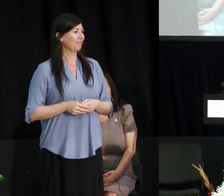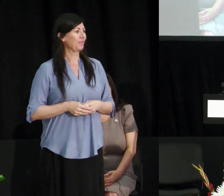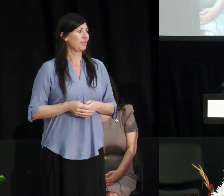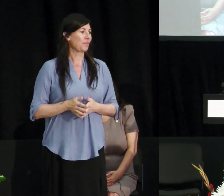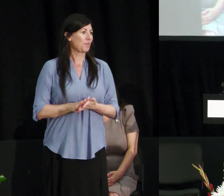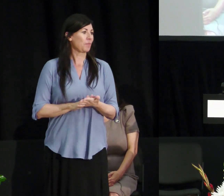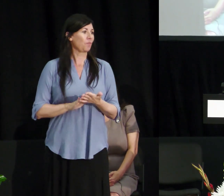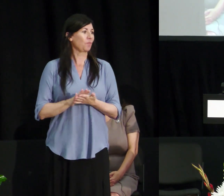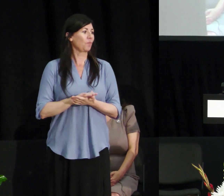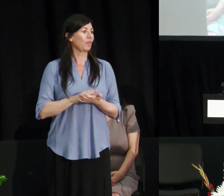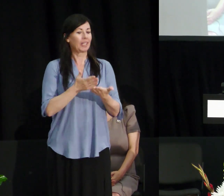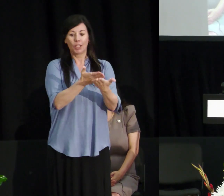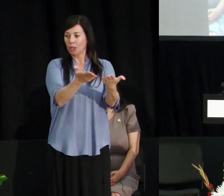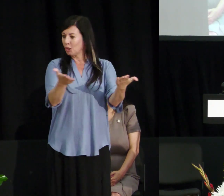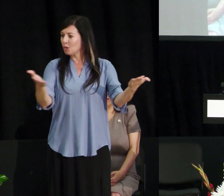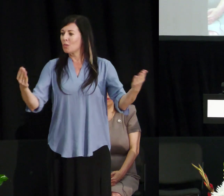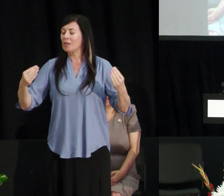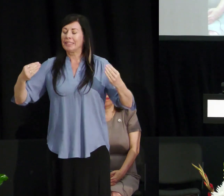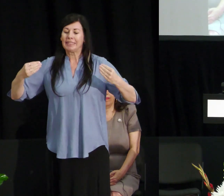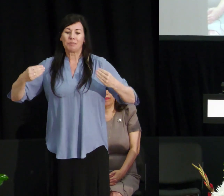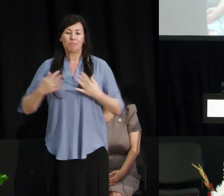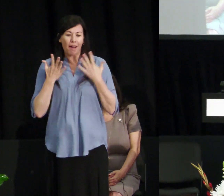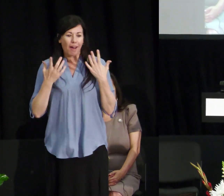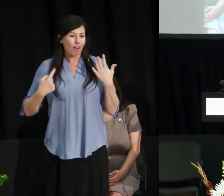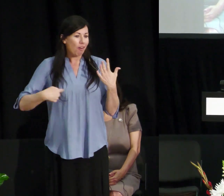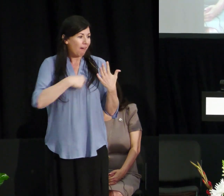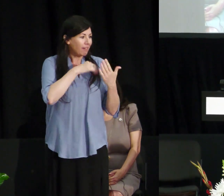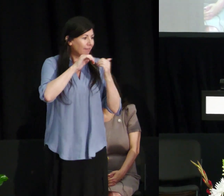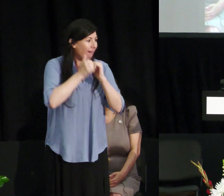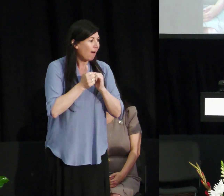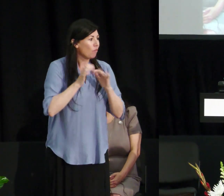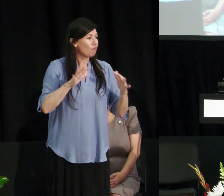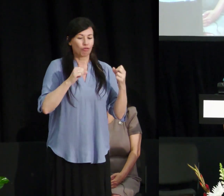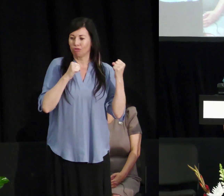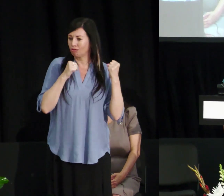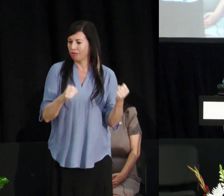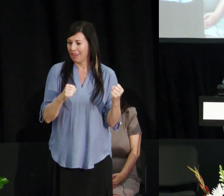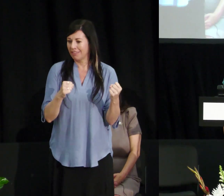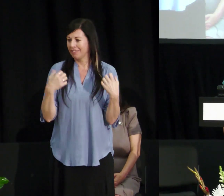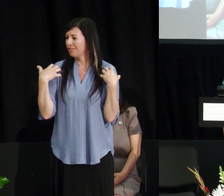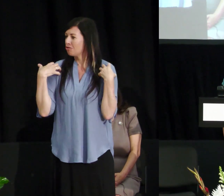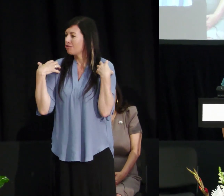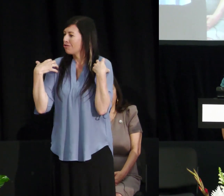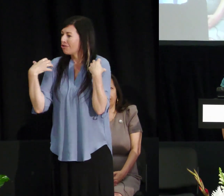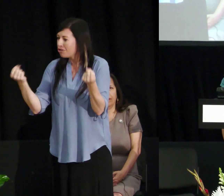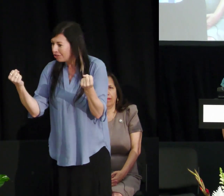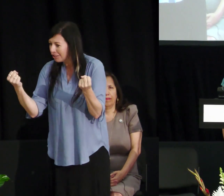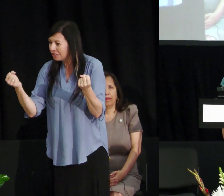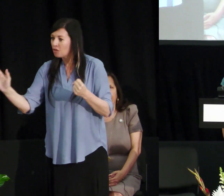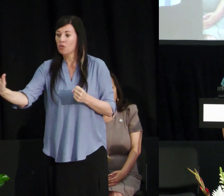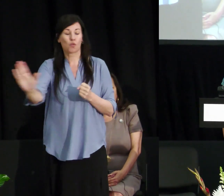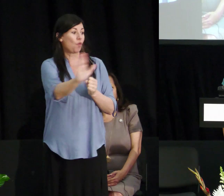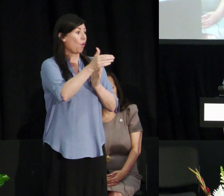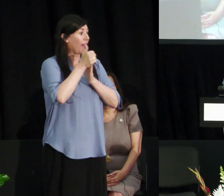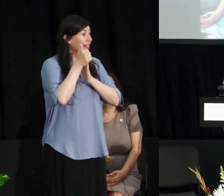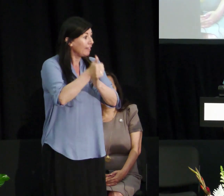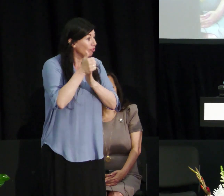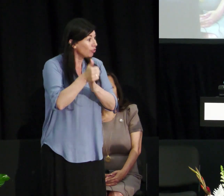You inspire us through your strength, your courage, leadership,